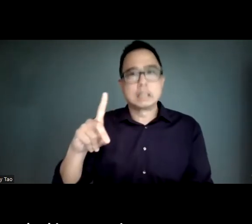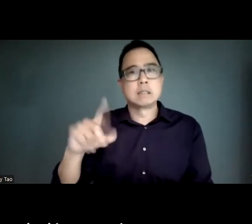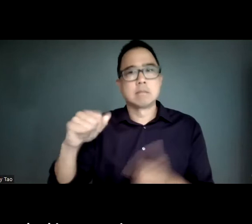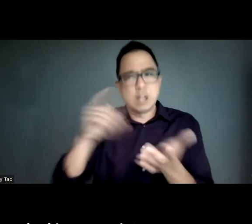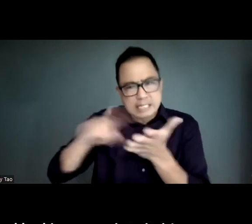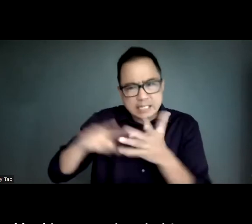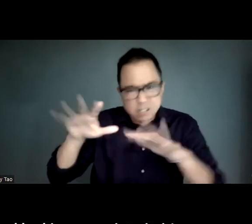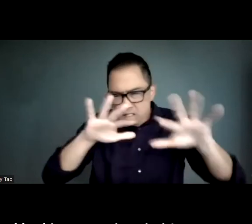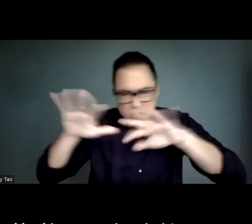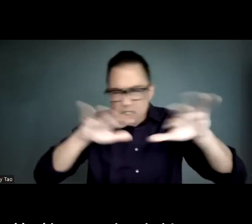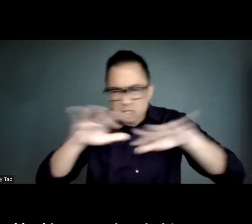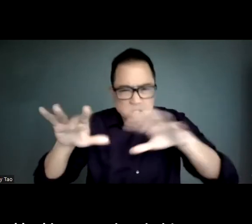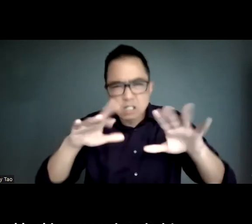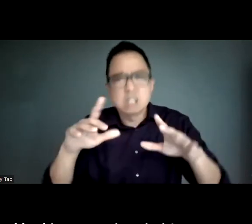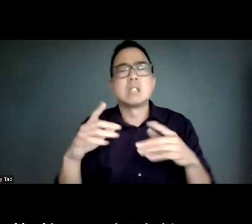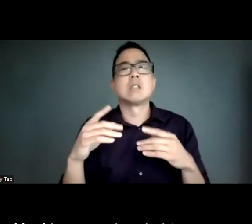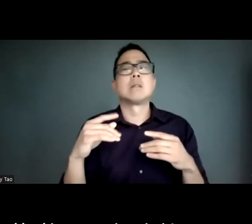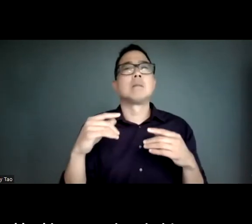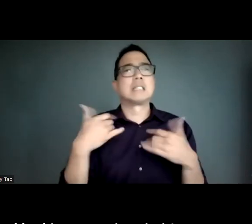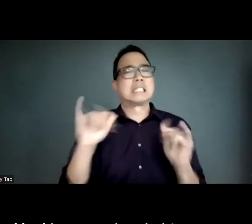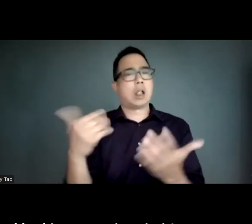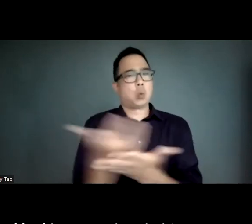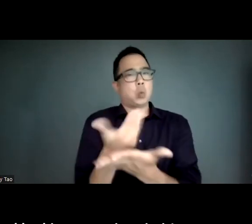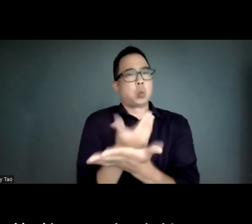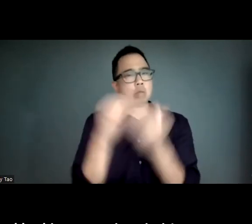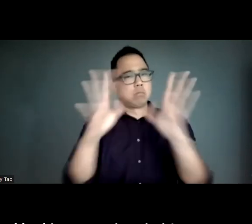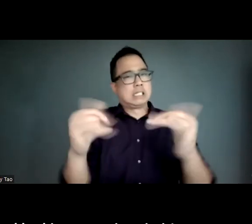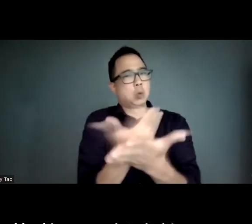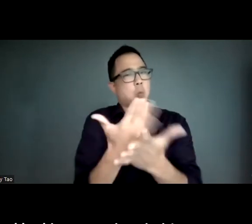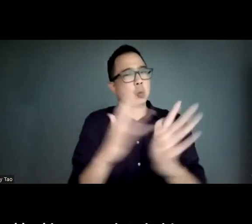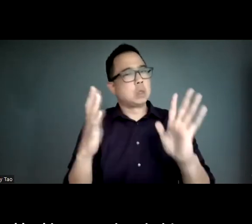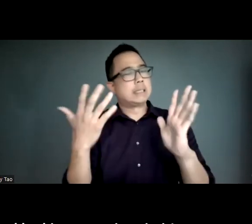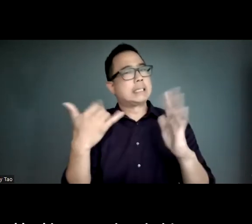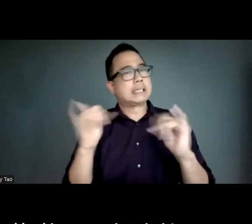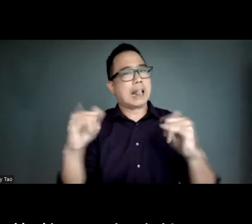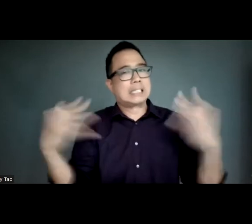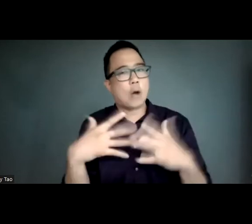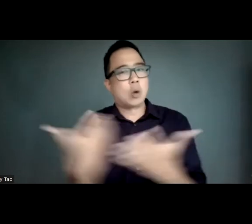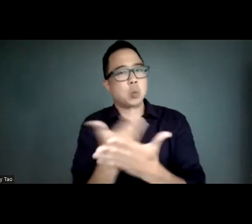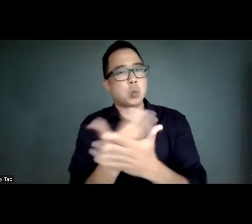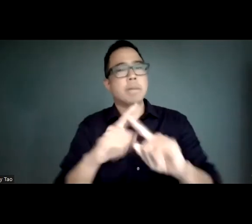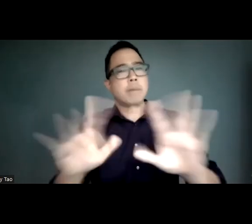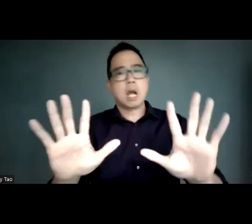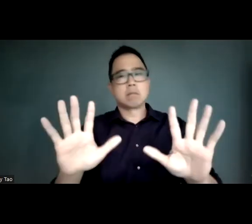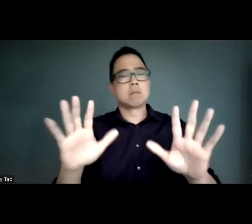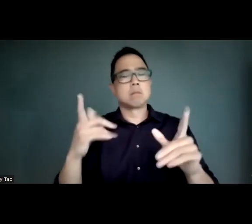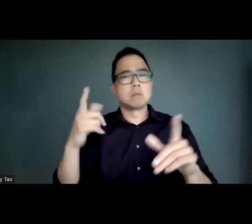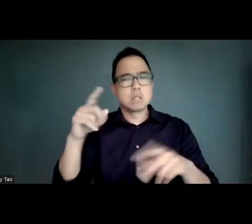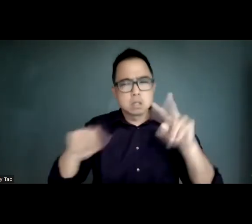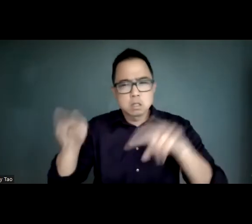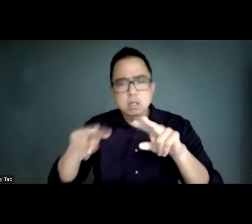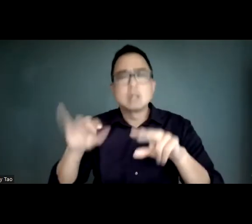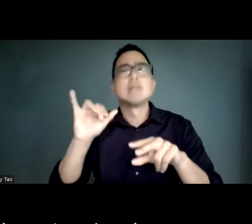And research that doctors have done diagnose that as long COVID.